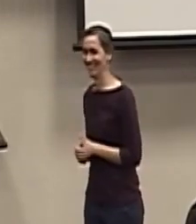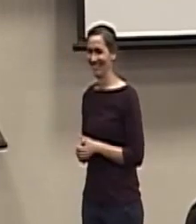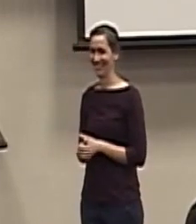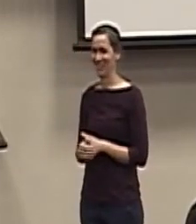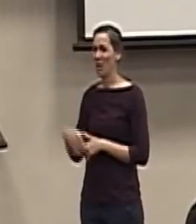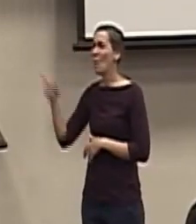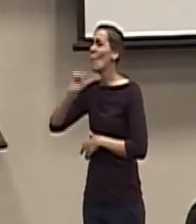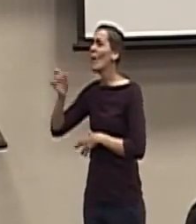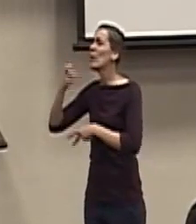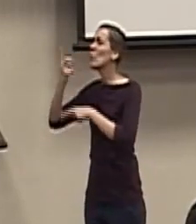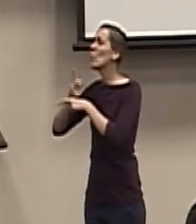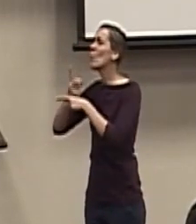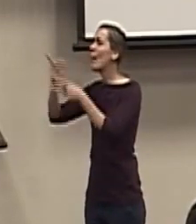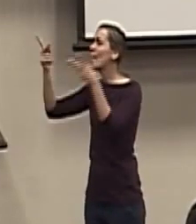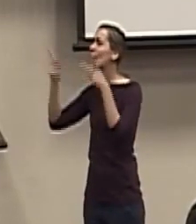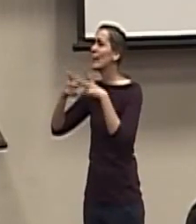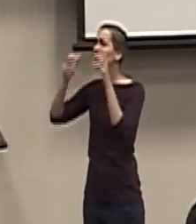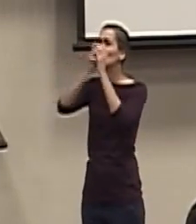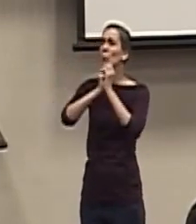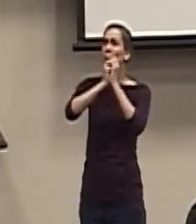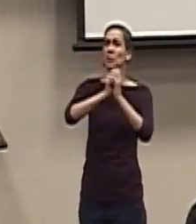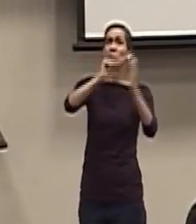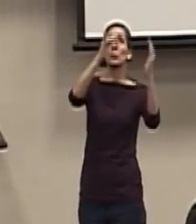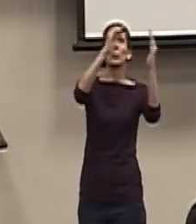Where's the right place to worship, Jerusalem or Mount Gerizim?